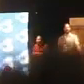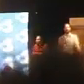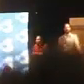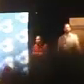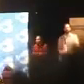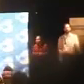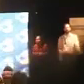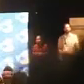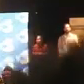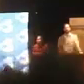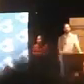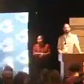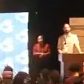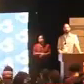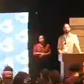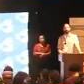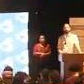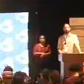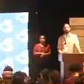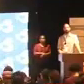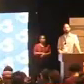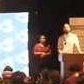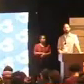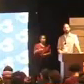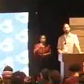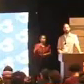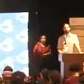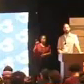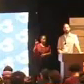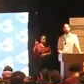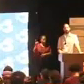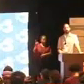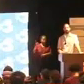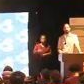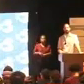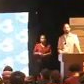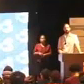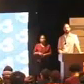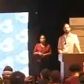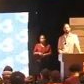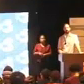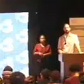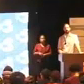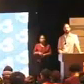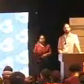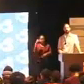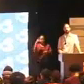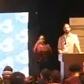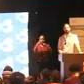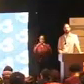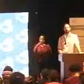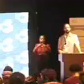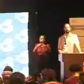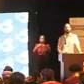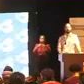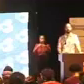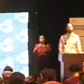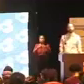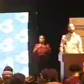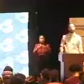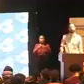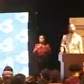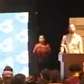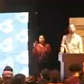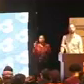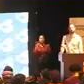But it's for the sake of efficiency and the accessibility of that information to be relayed to the remote people, rural people to access